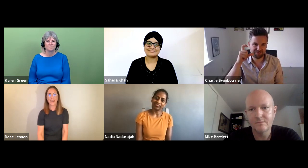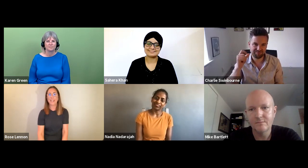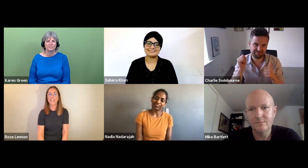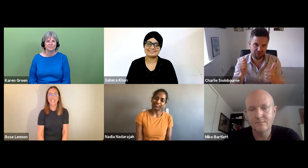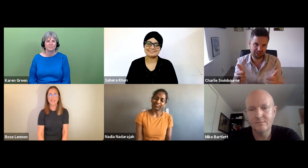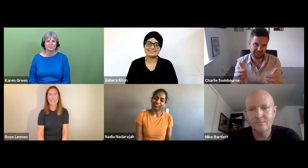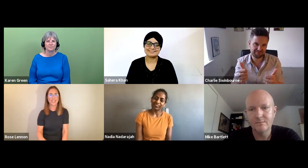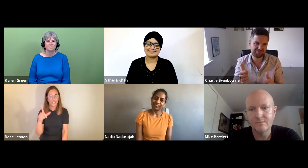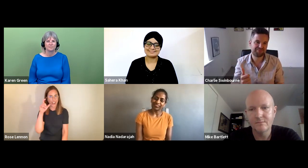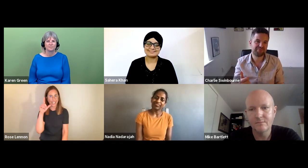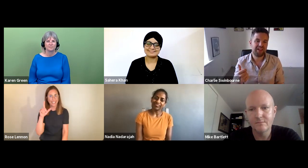and my surname is Charlie.